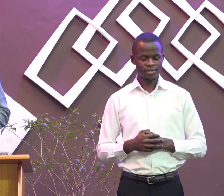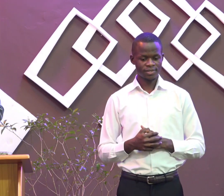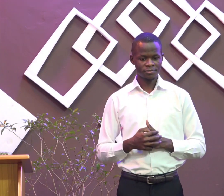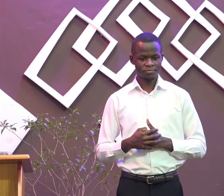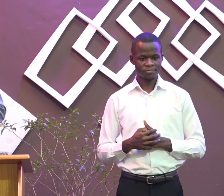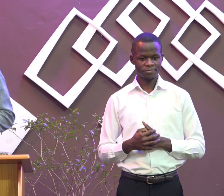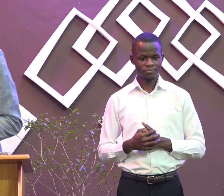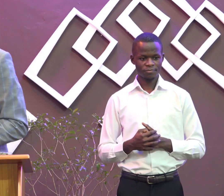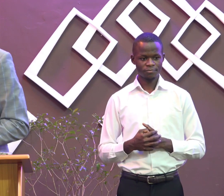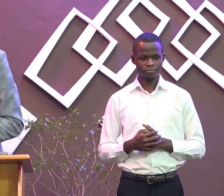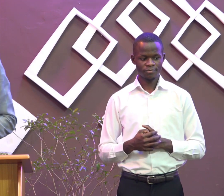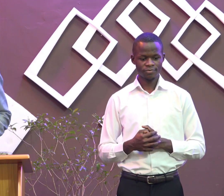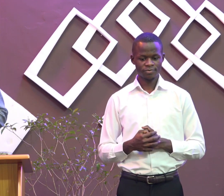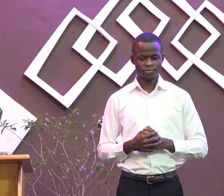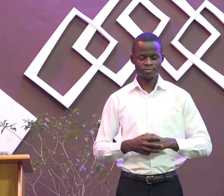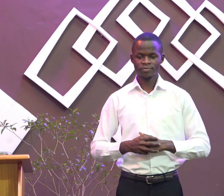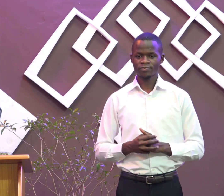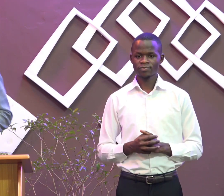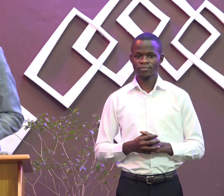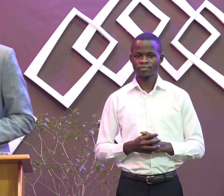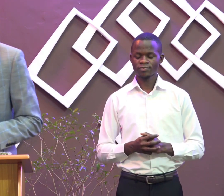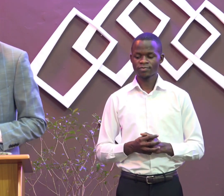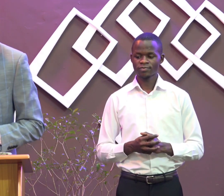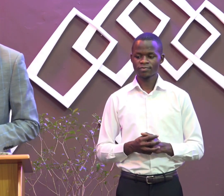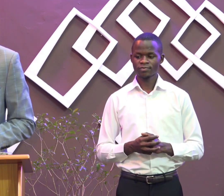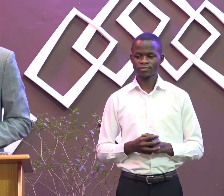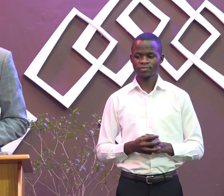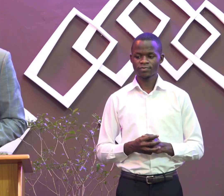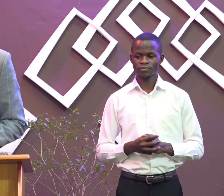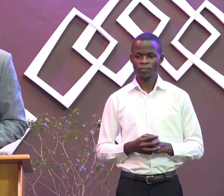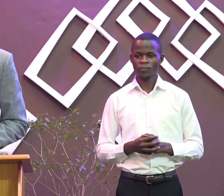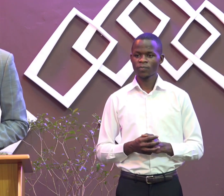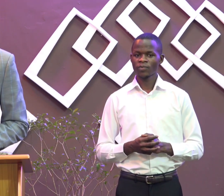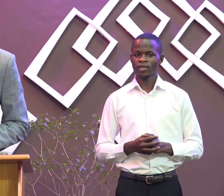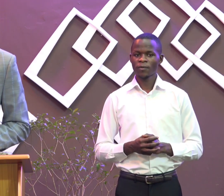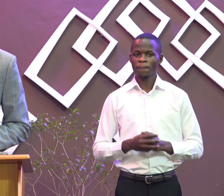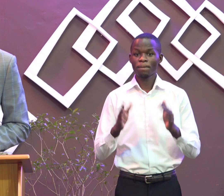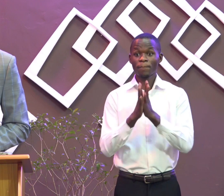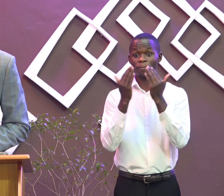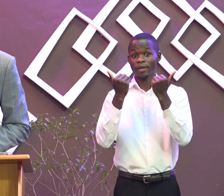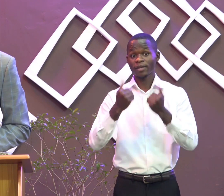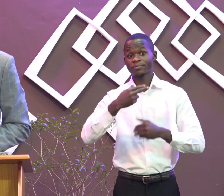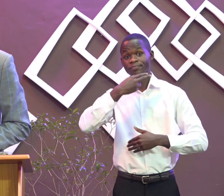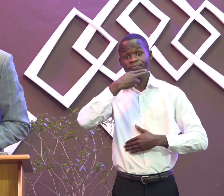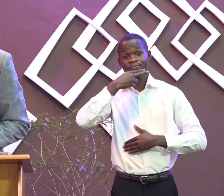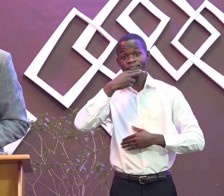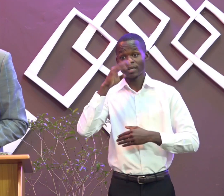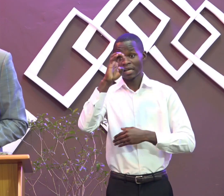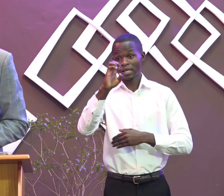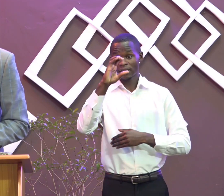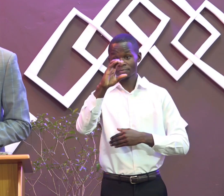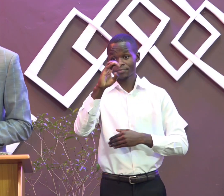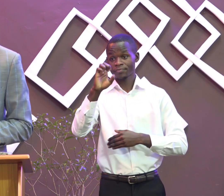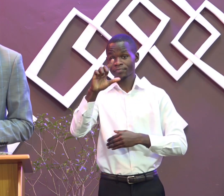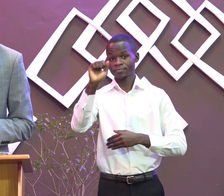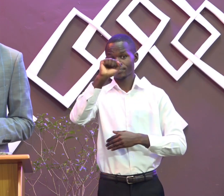mind that you can walk and go, but pull your feet against the ground, don't lift them. Kati mubuliza atuwa magezi. In Ecclesiastes,